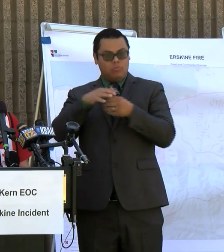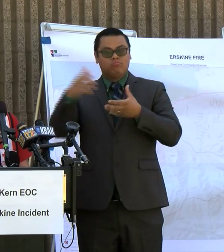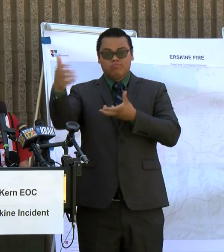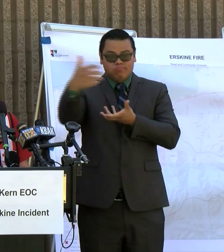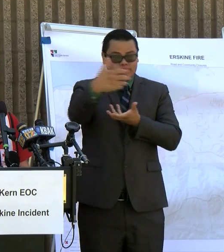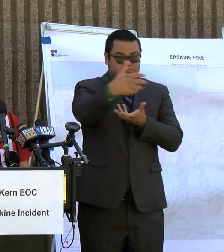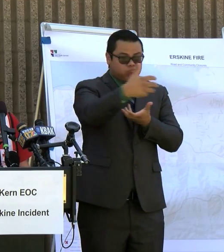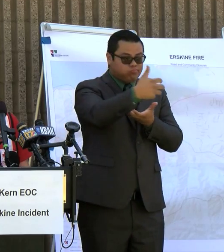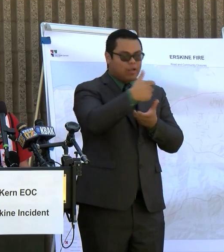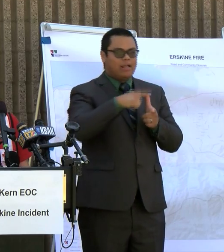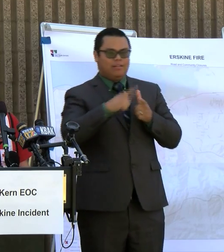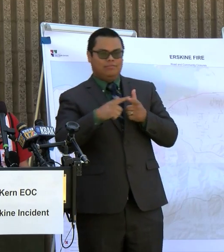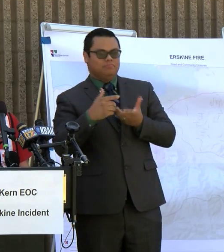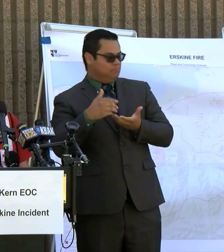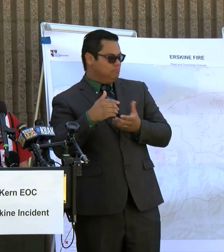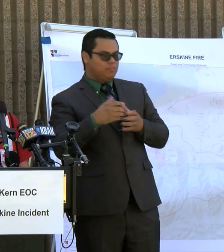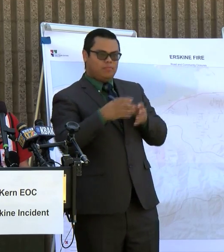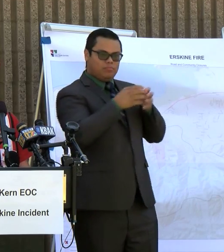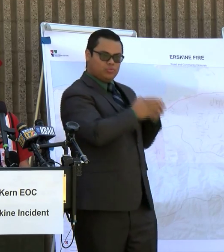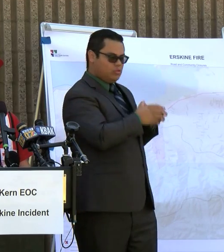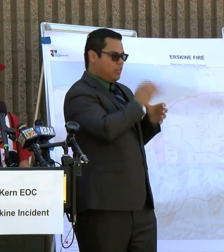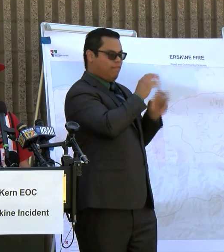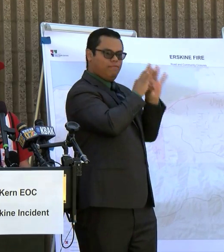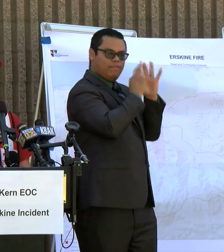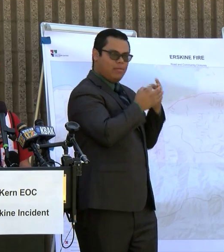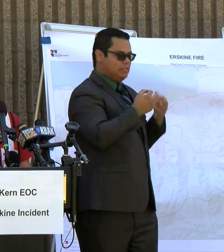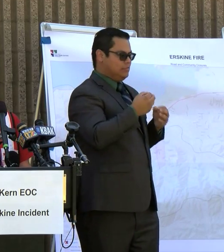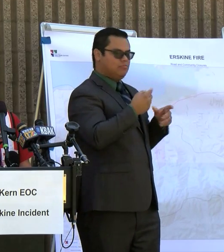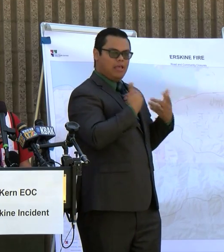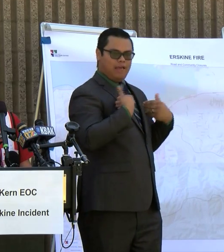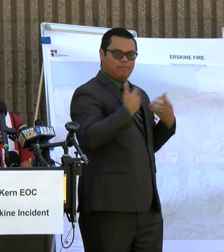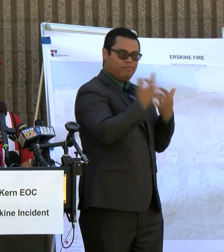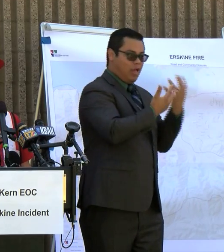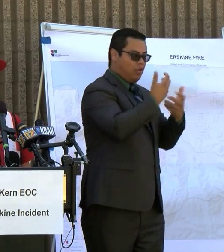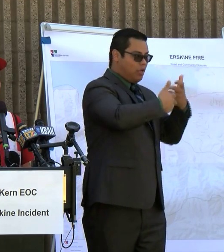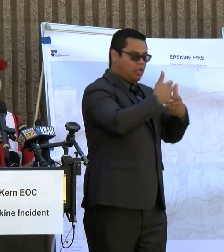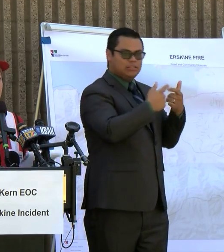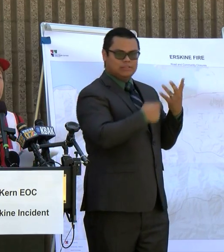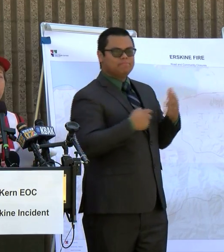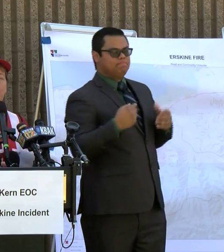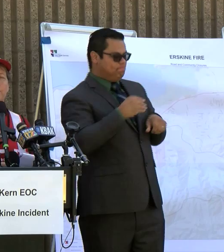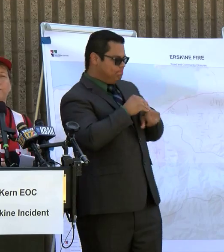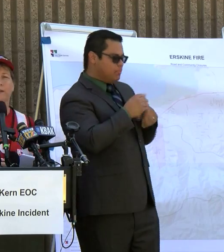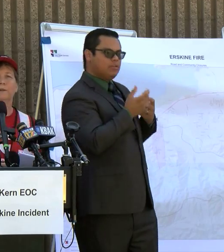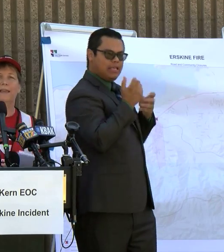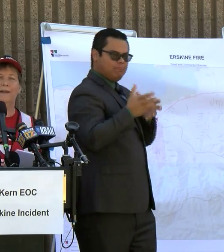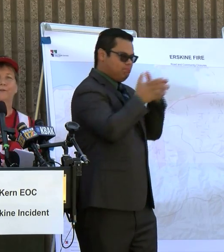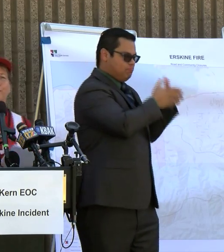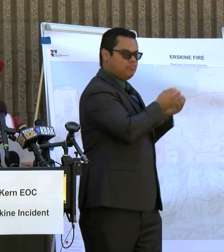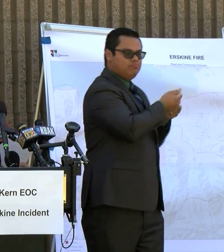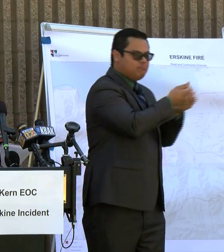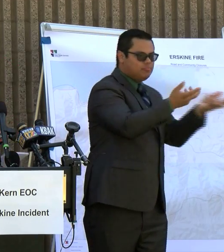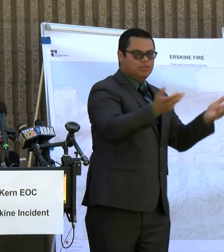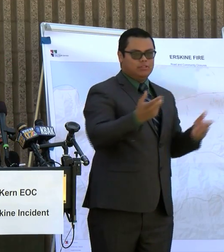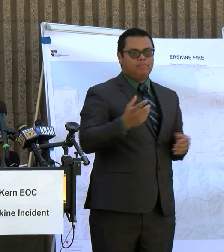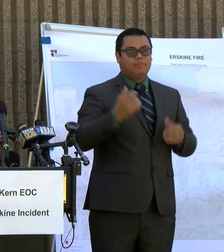by the fire just as quickly as possible. Okay? Thank you so much. If you have any questions, I'll be available